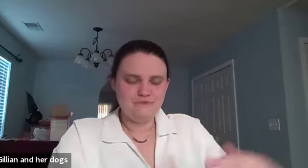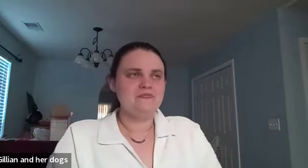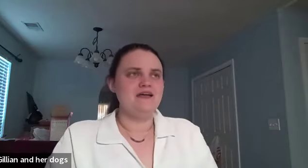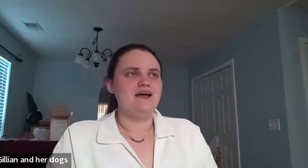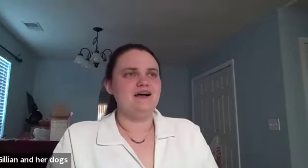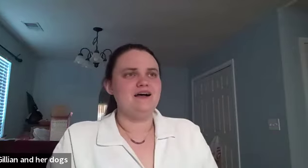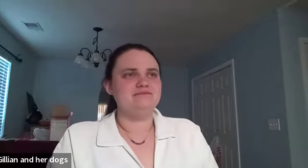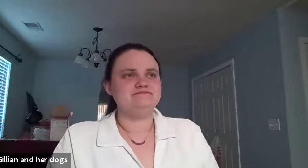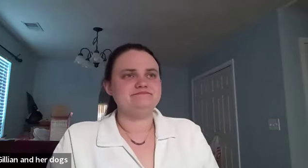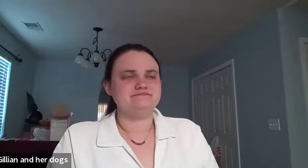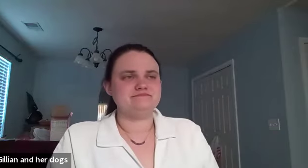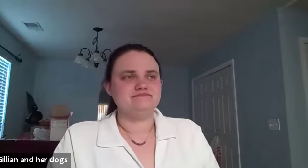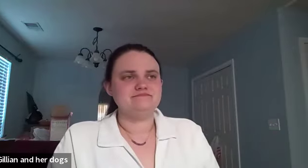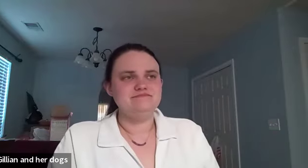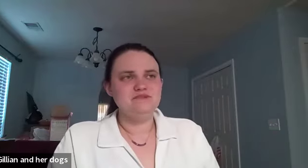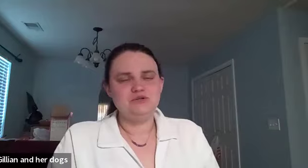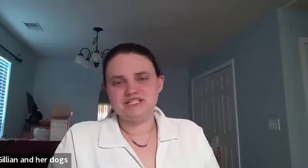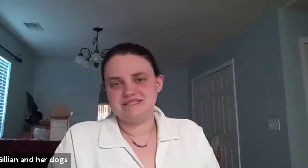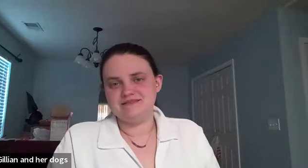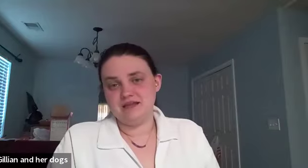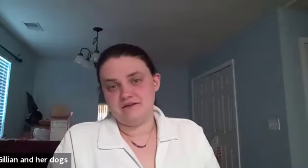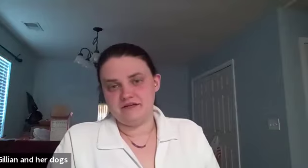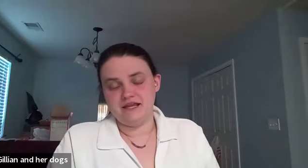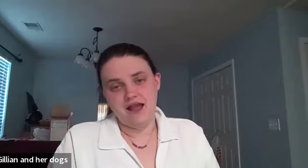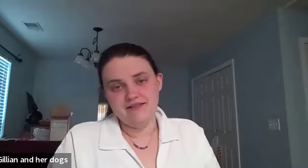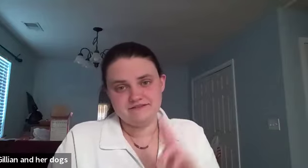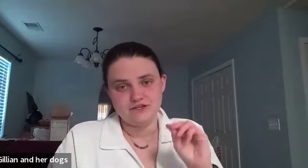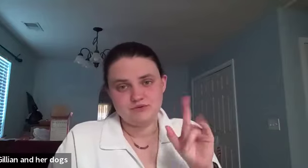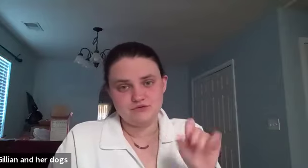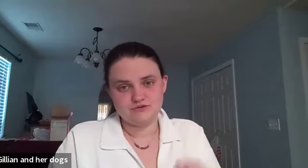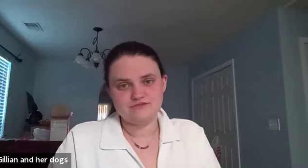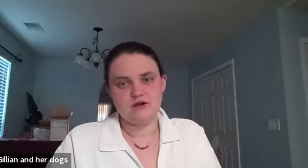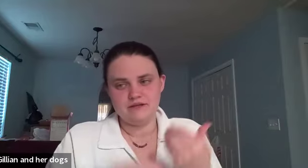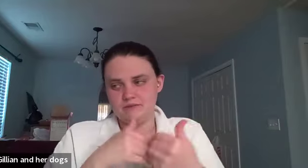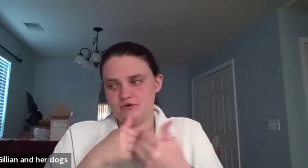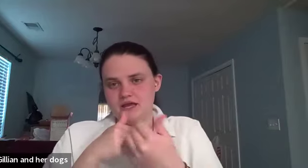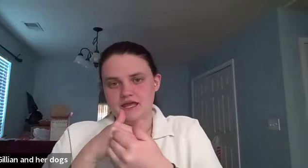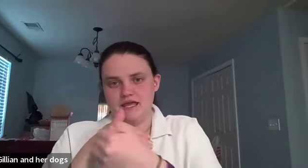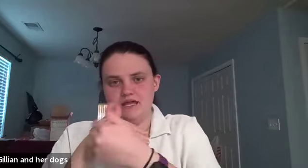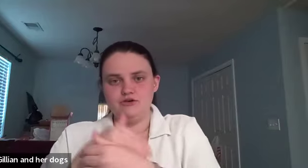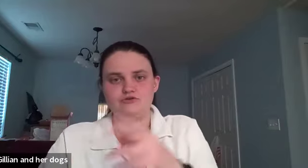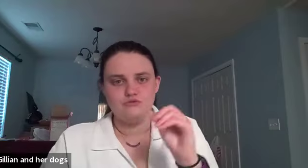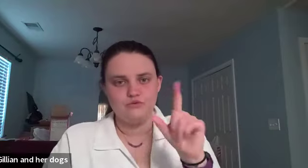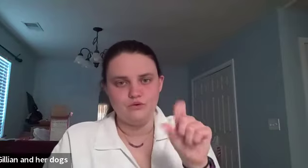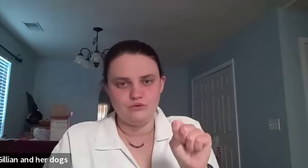roll, um, which is kind of funny. I like to finger roll rolls. I'll be like bread